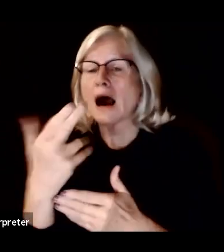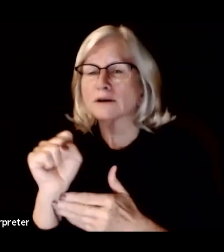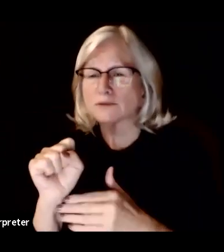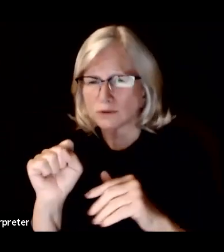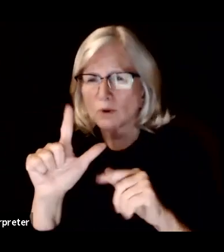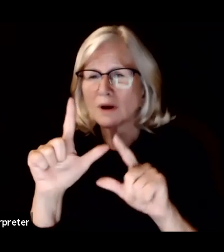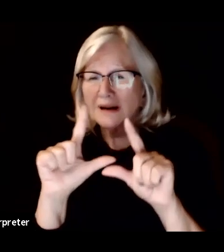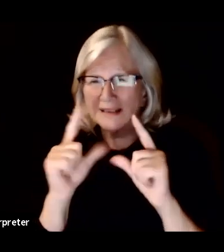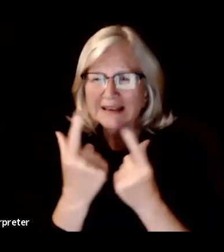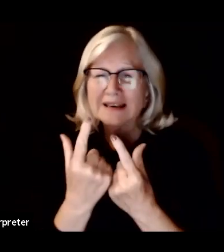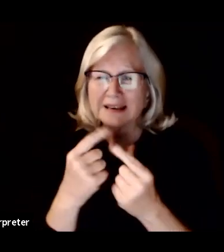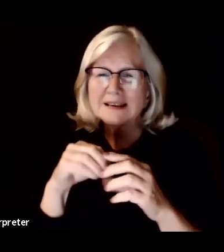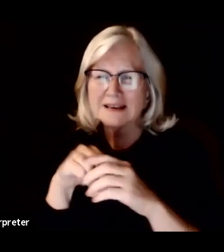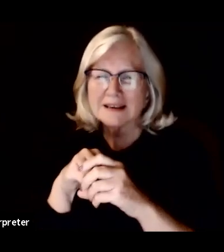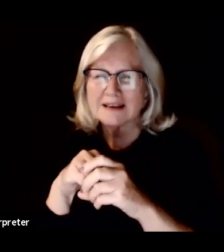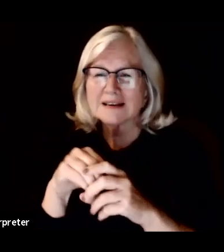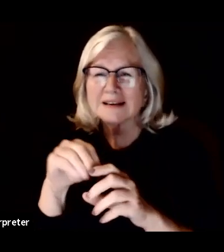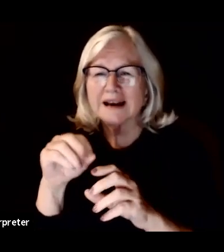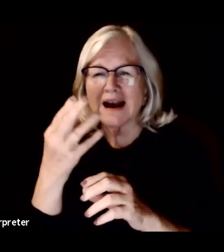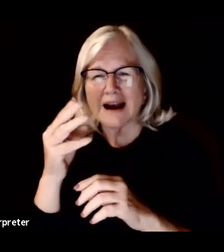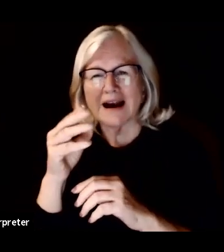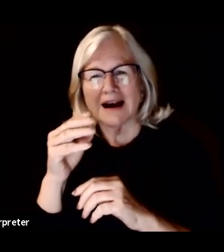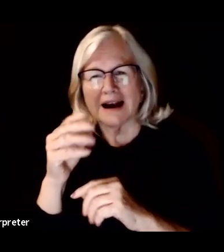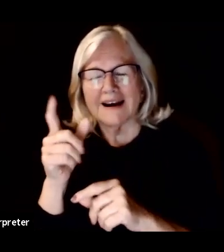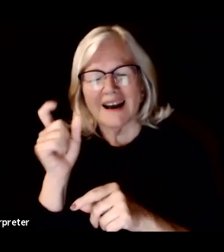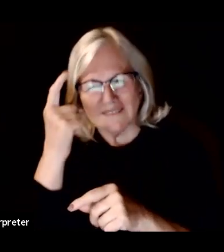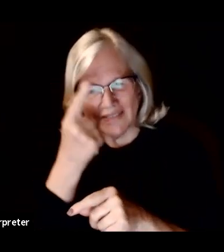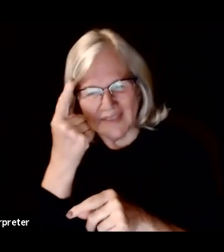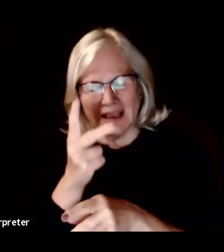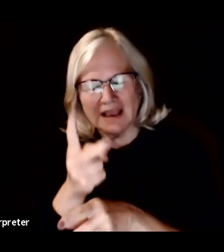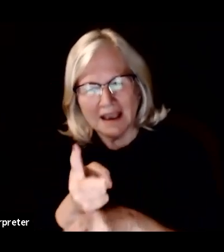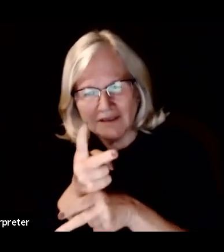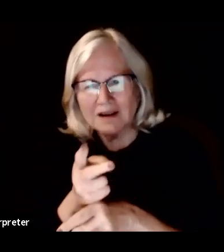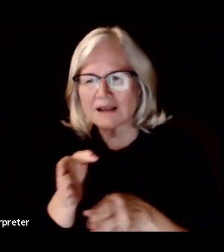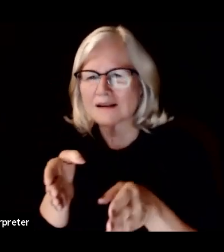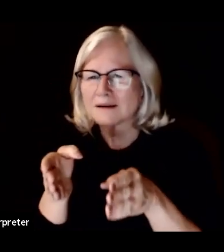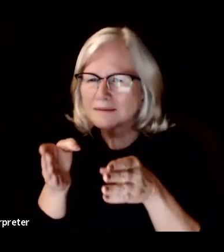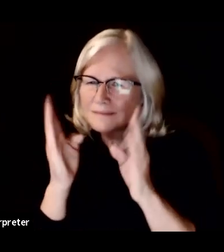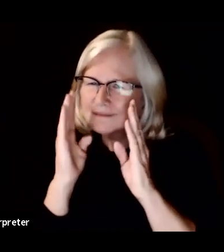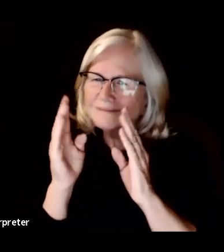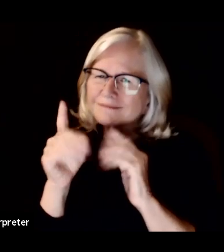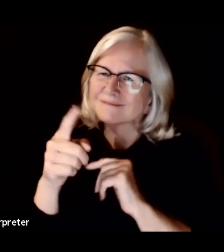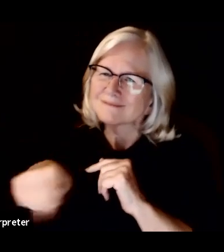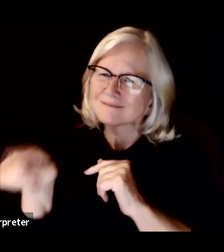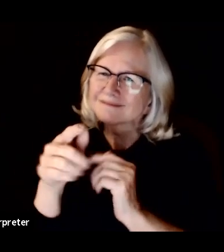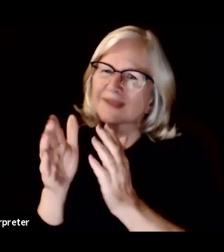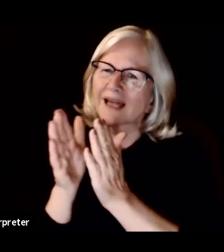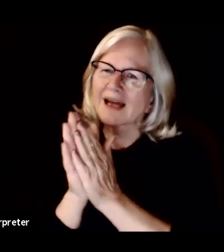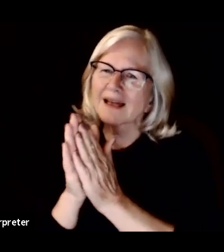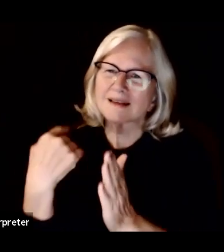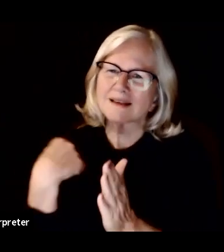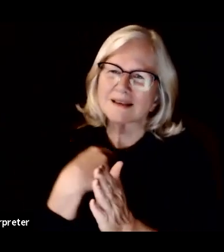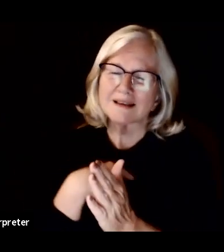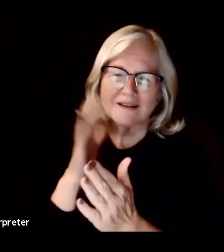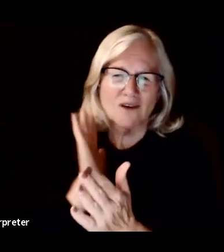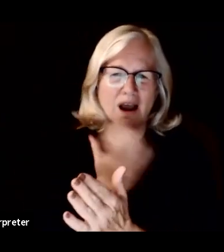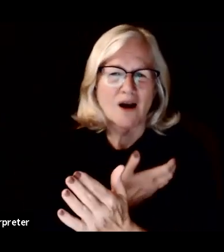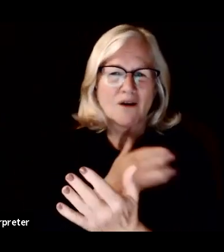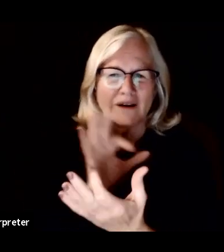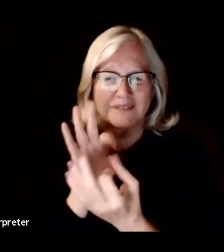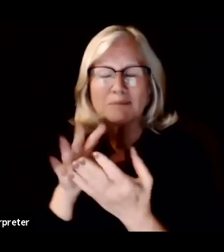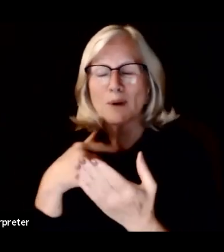careful thinking and attention to this. They've asked for input along the way, and we've given them, shared with them,